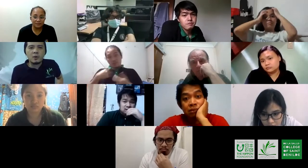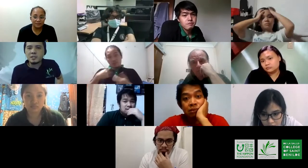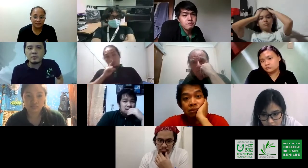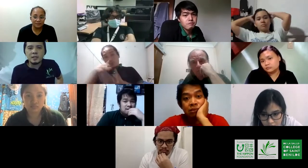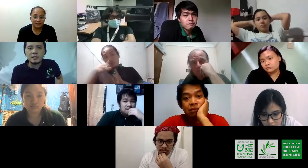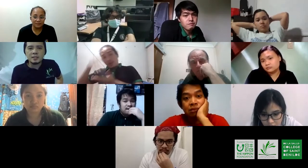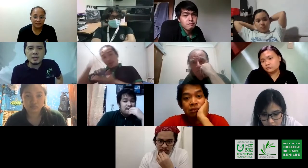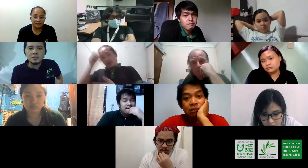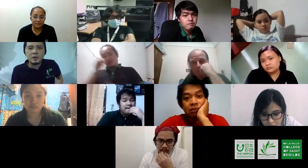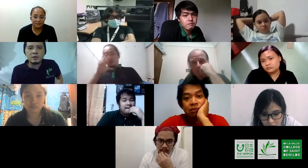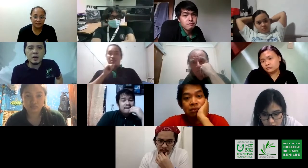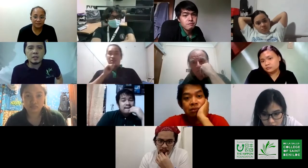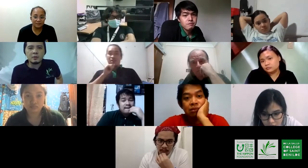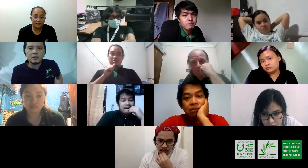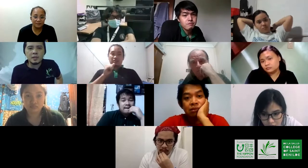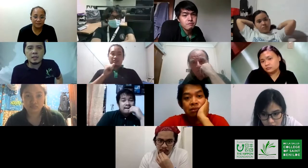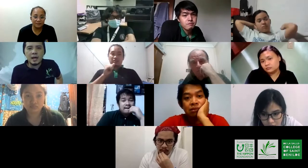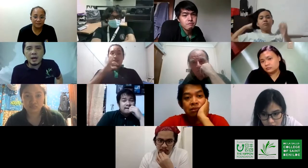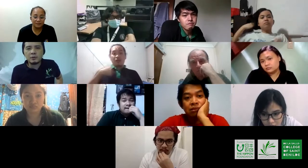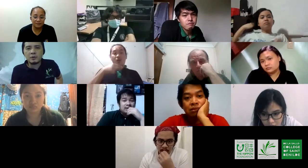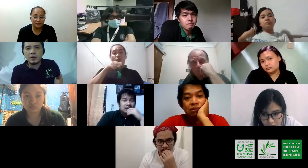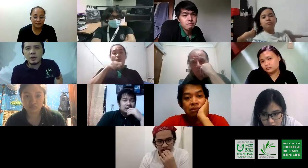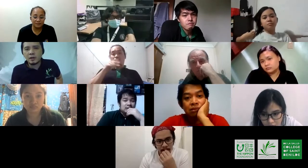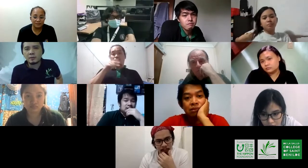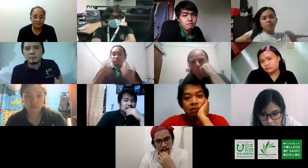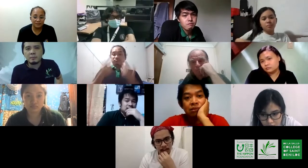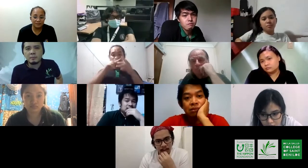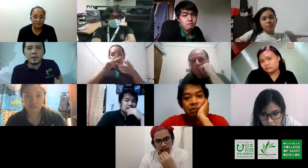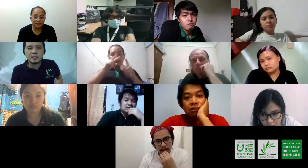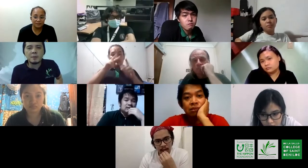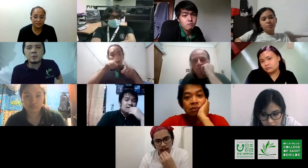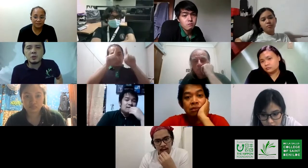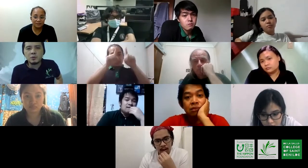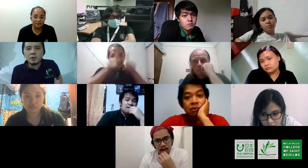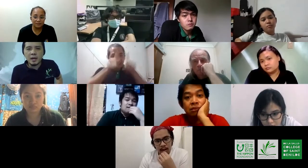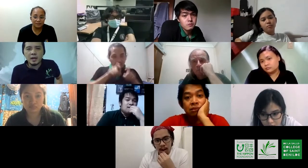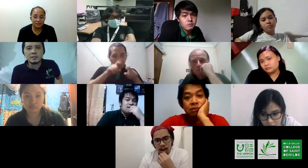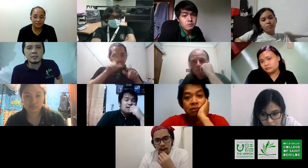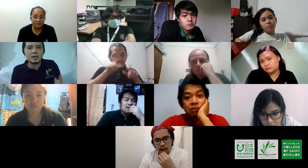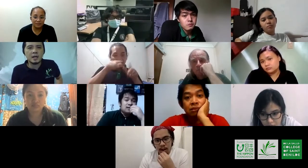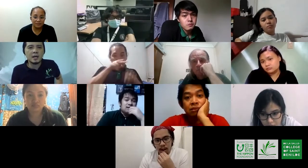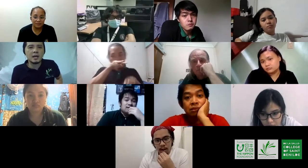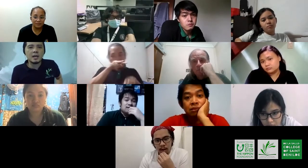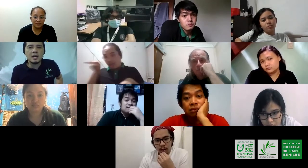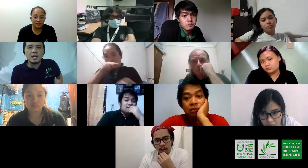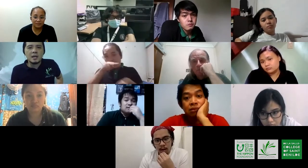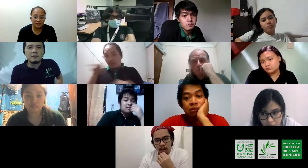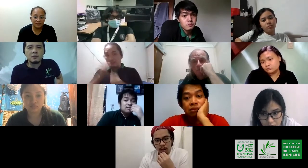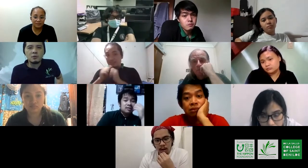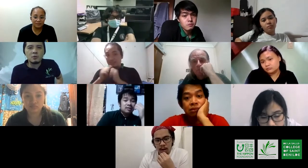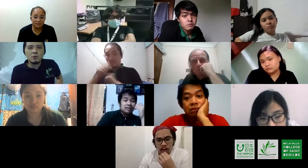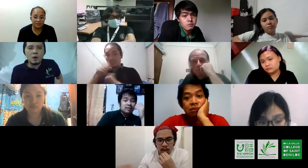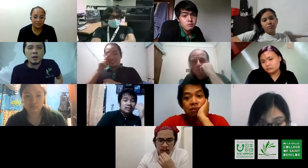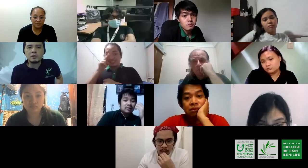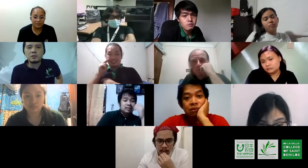really discussed whether or not it was allowed or not, but it's up to you guys if you want